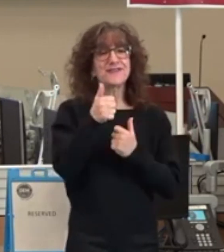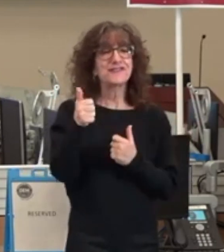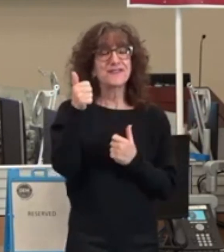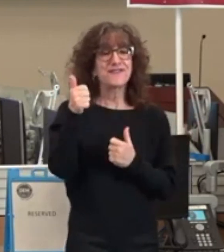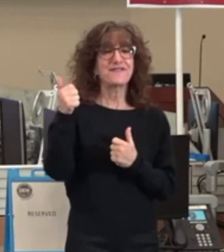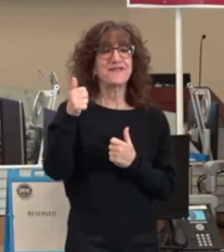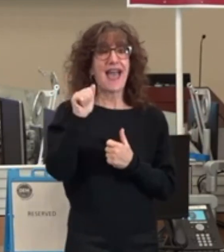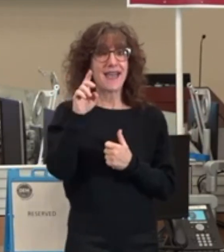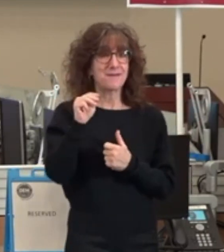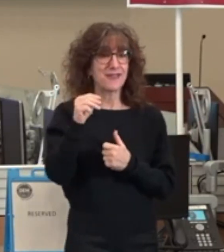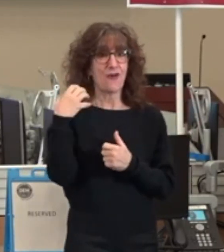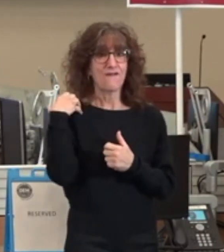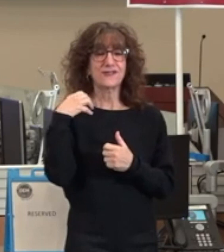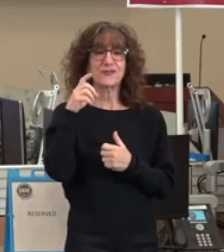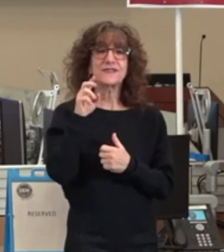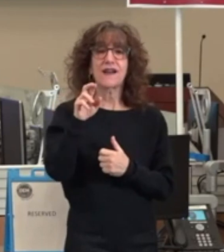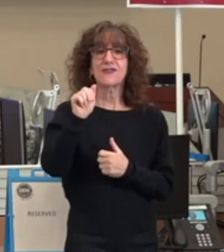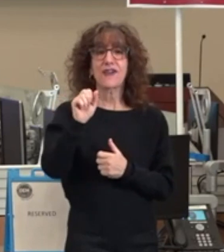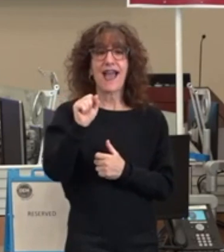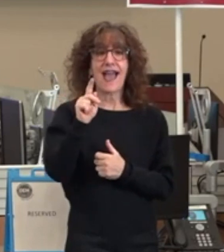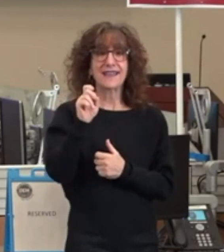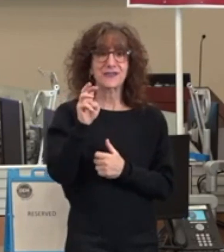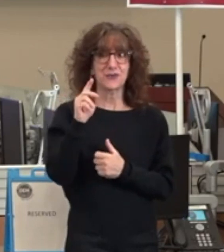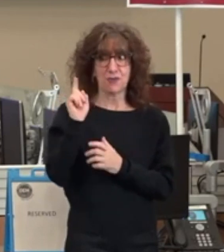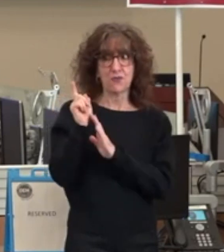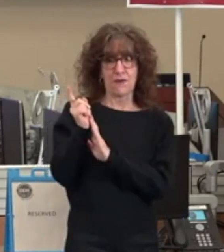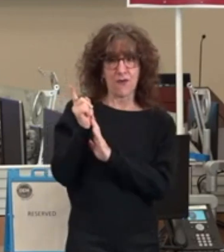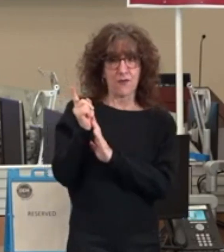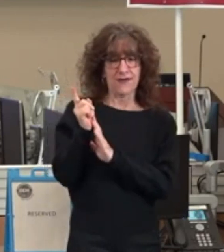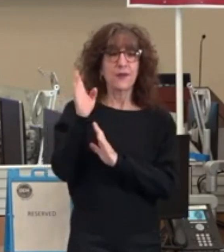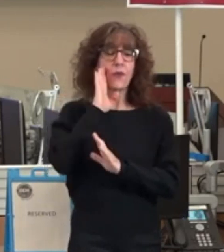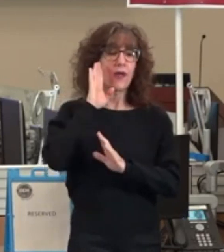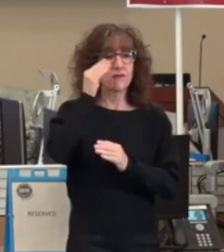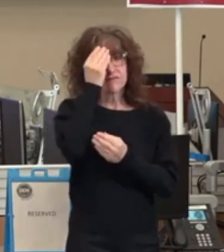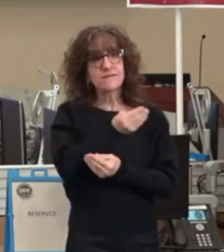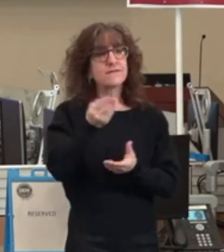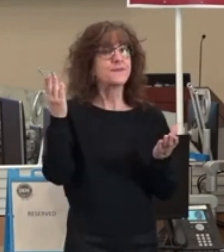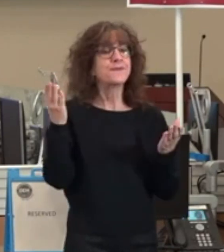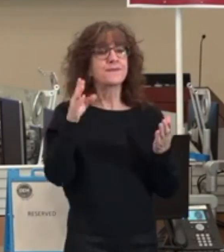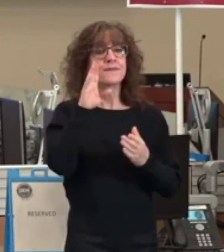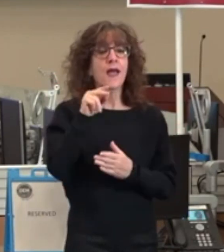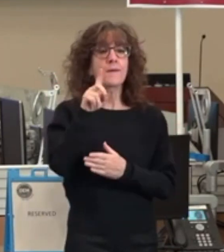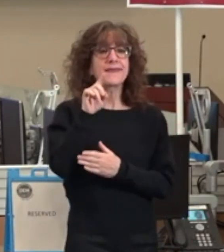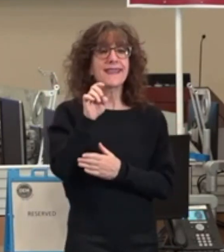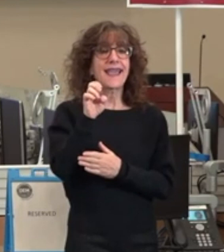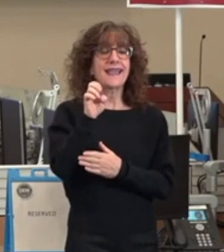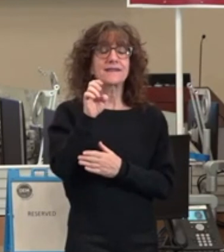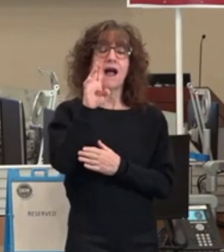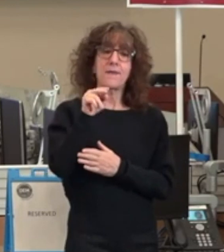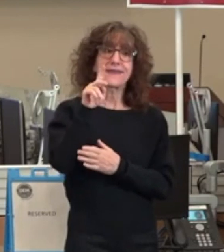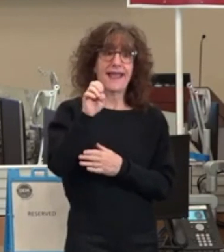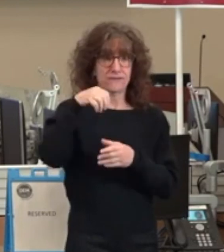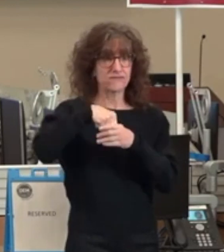for Health and Human Services, Dr. Askew, in a moment will provide to you an update, an in-depth update on